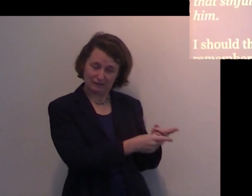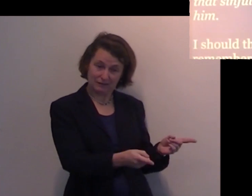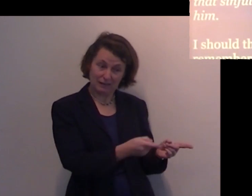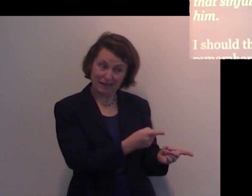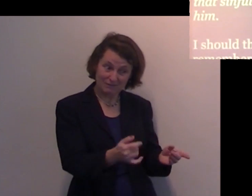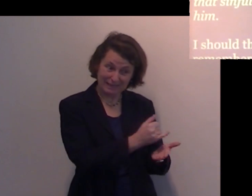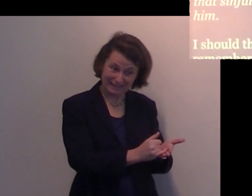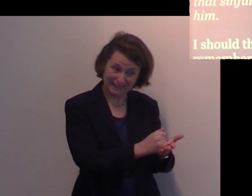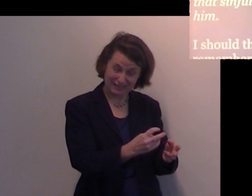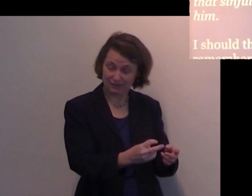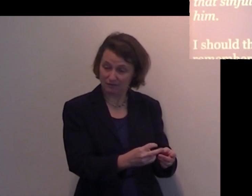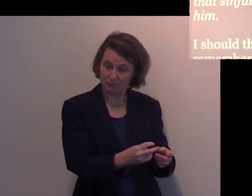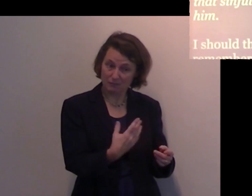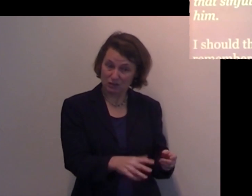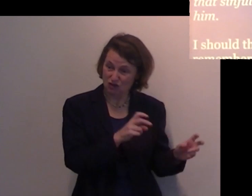him, unquote.